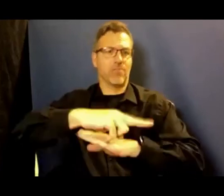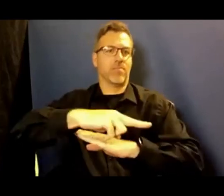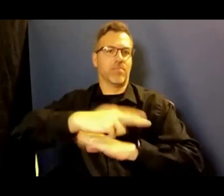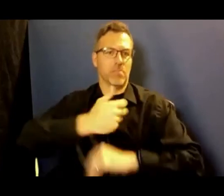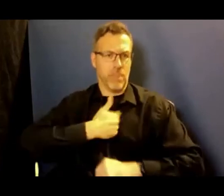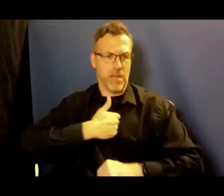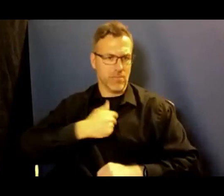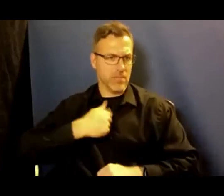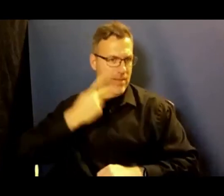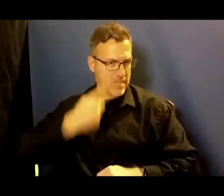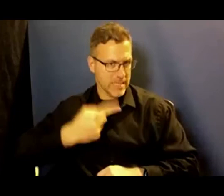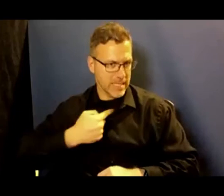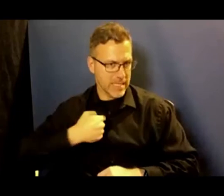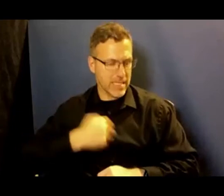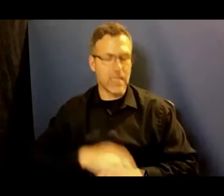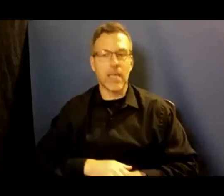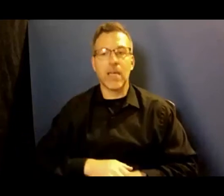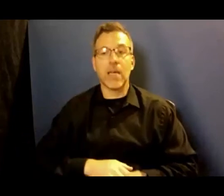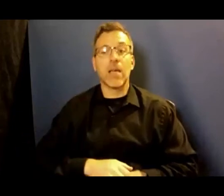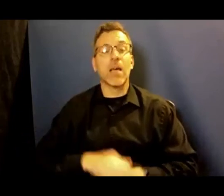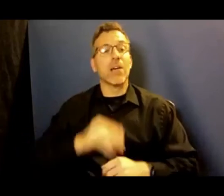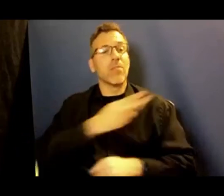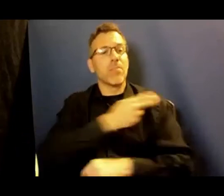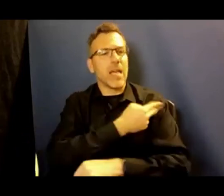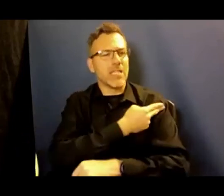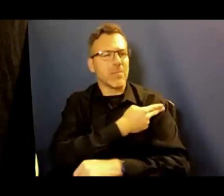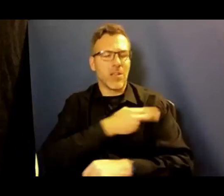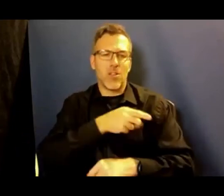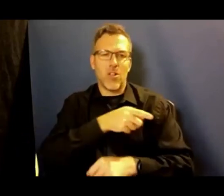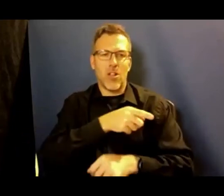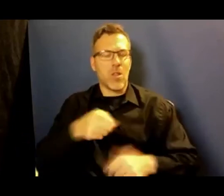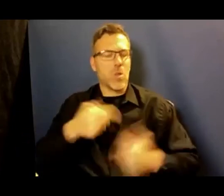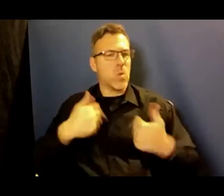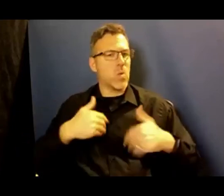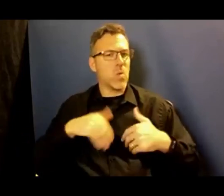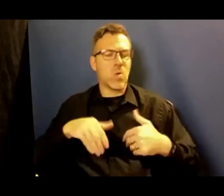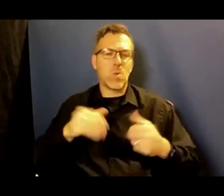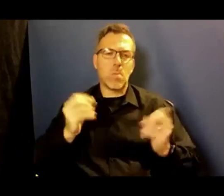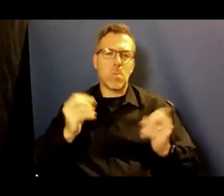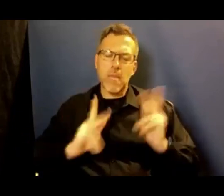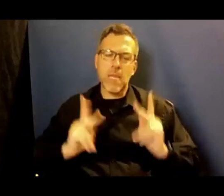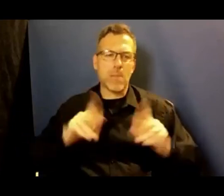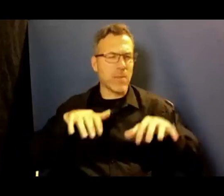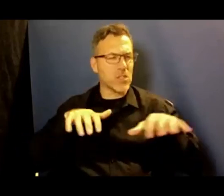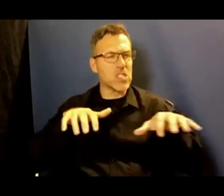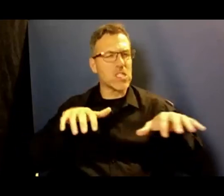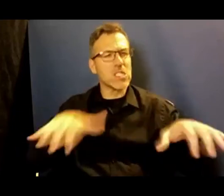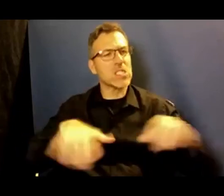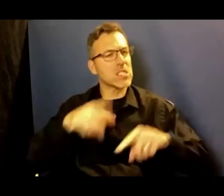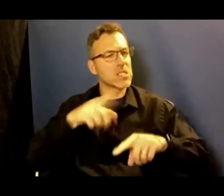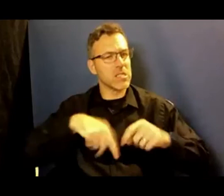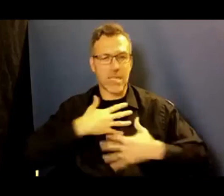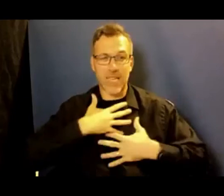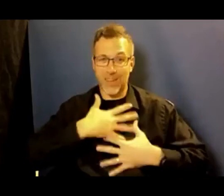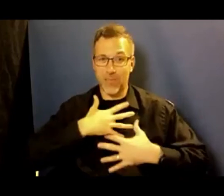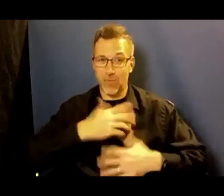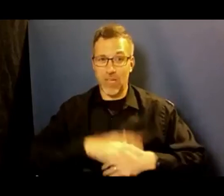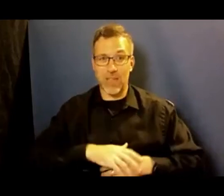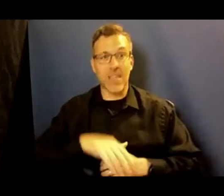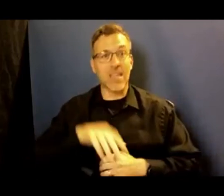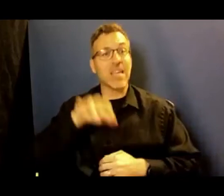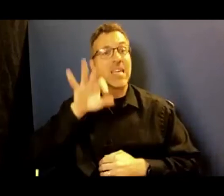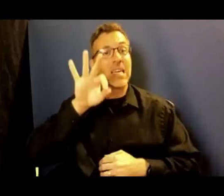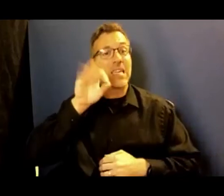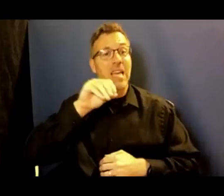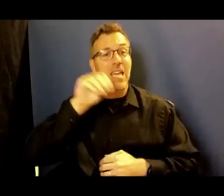The hospital is full of people who are struggling to breathe. The majority, over 90% of them, are people who have not